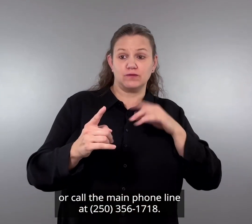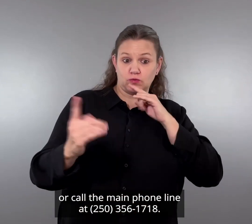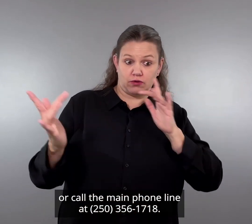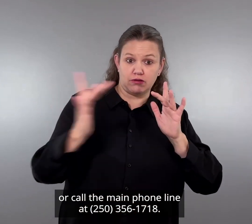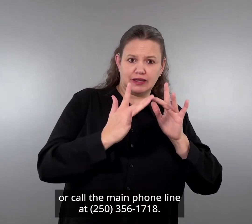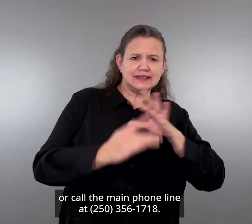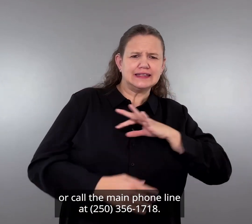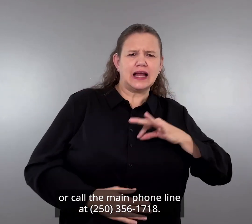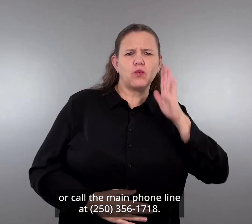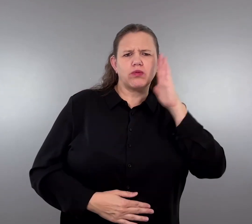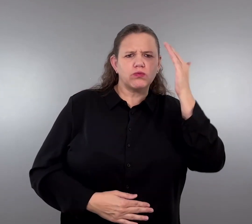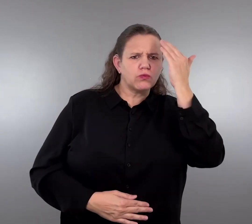250-356-1718.